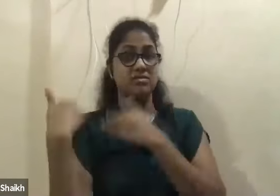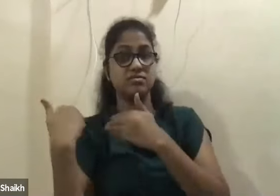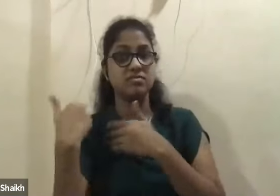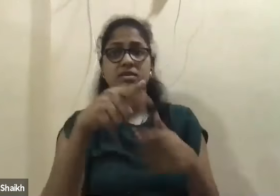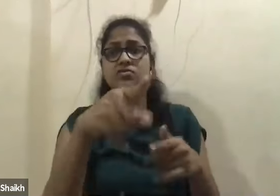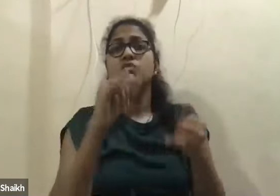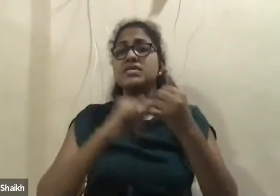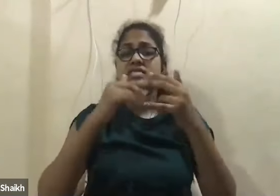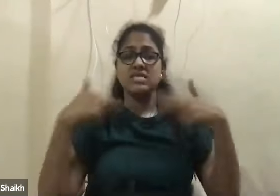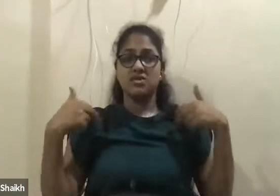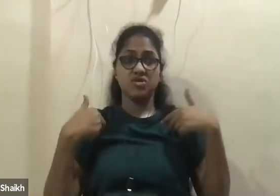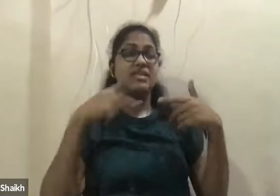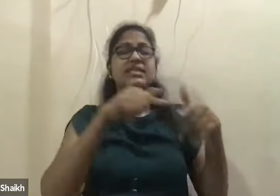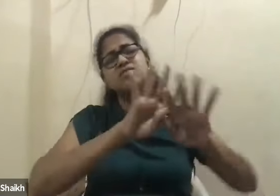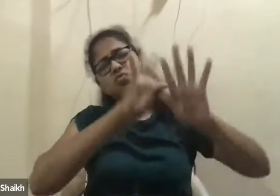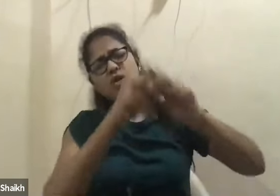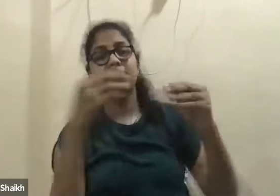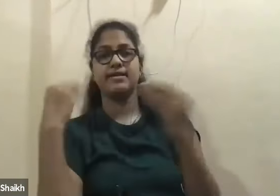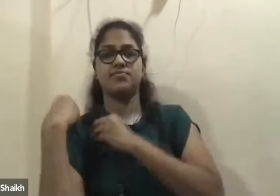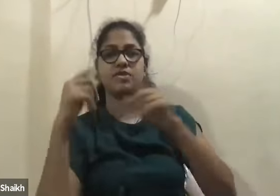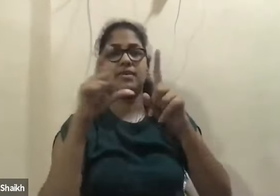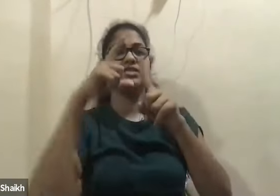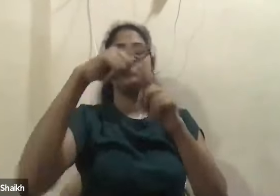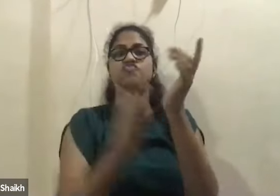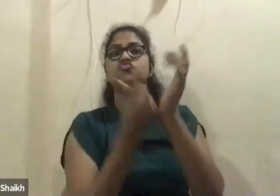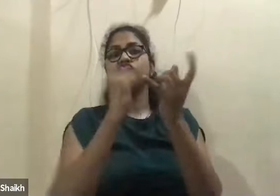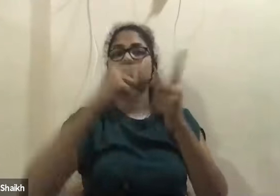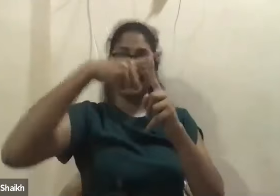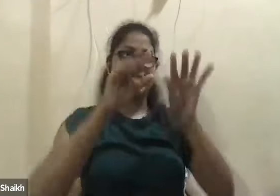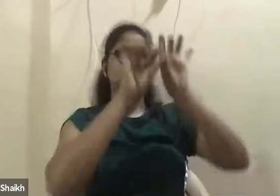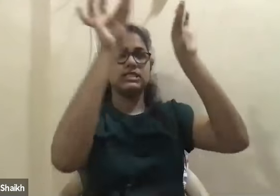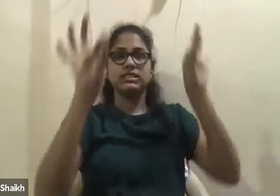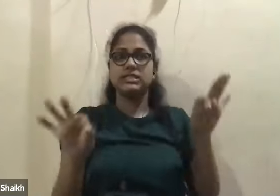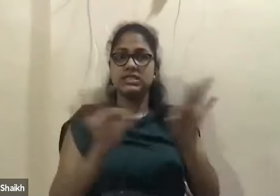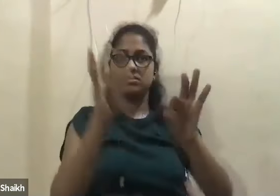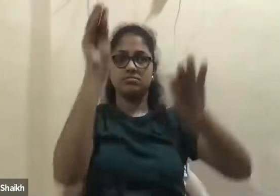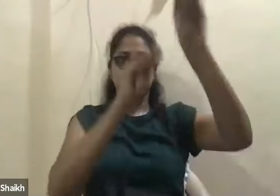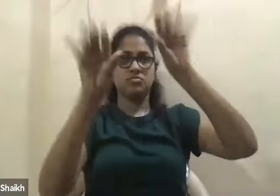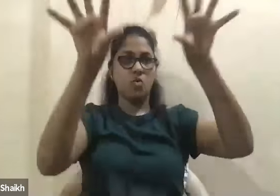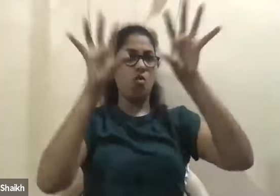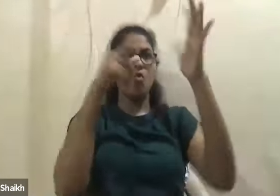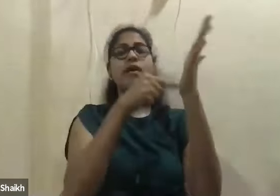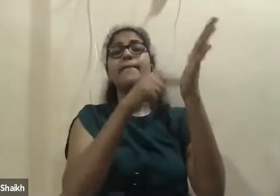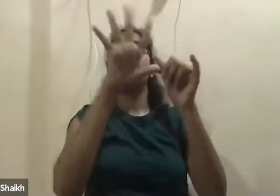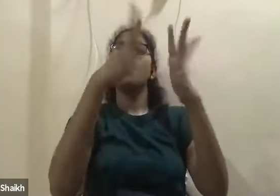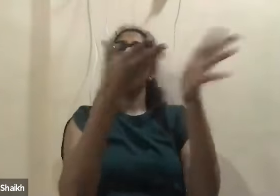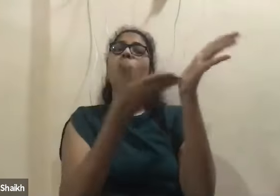you provide in the trust deed. That's like the constitution of your, that's like the law that will govern your